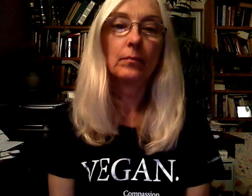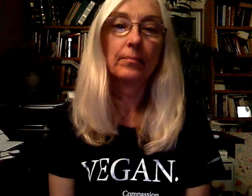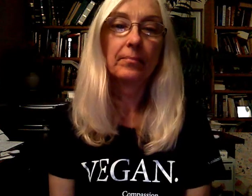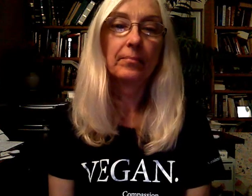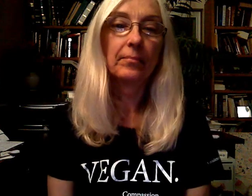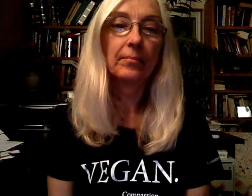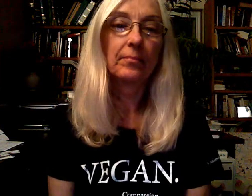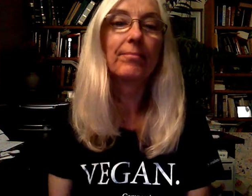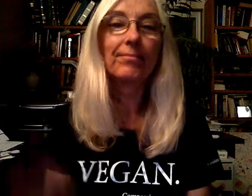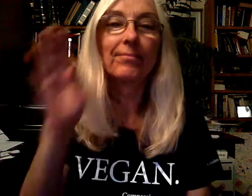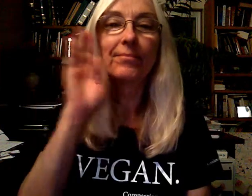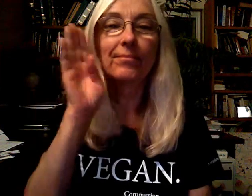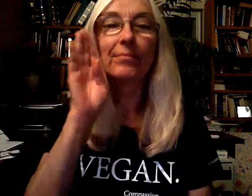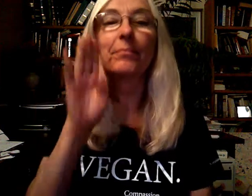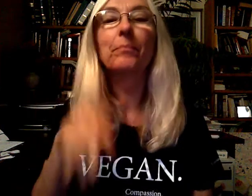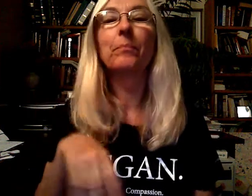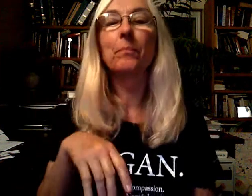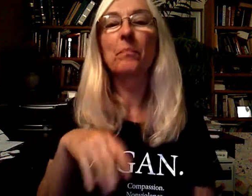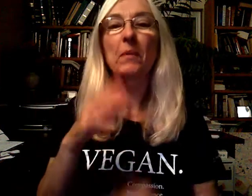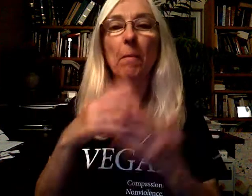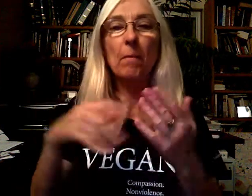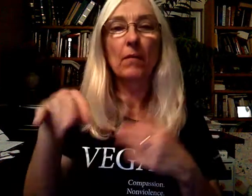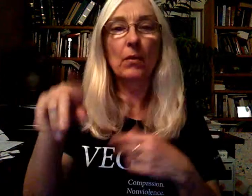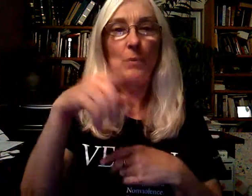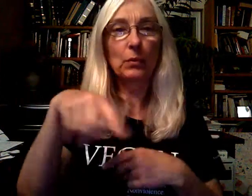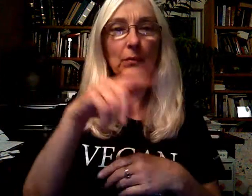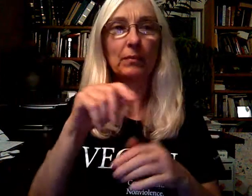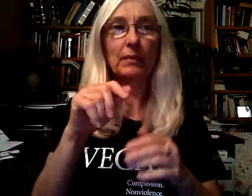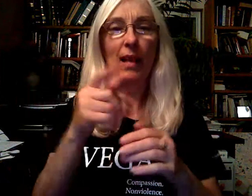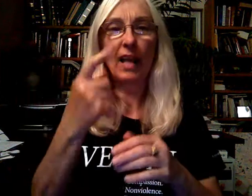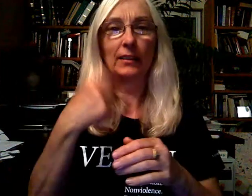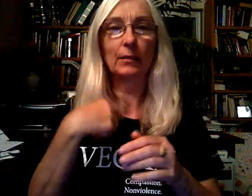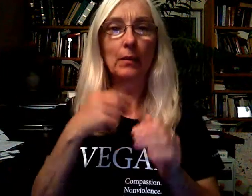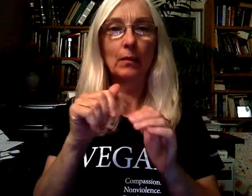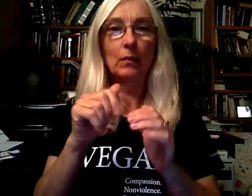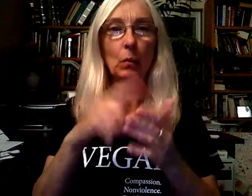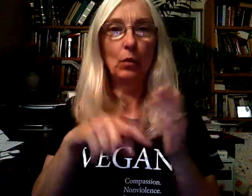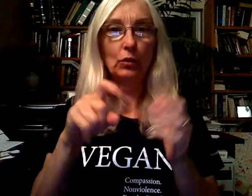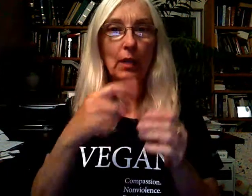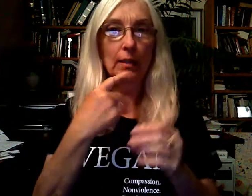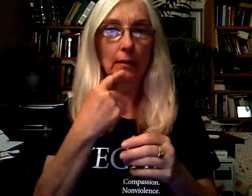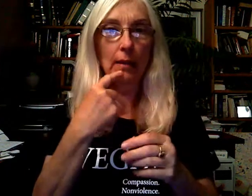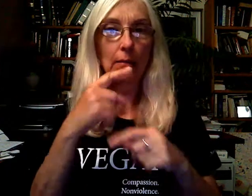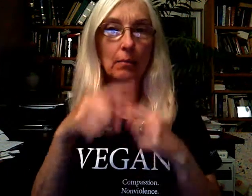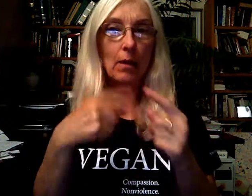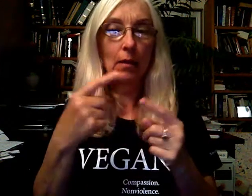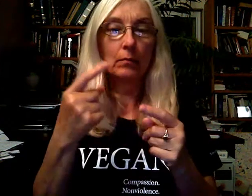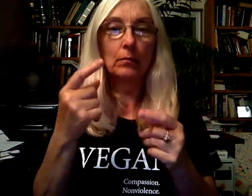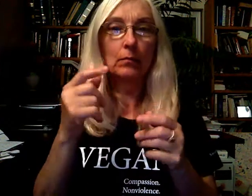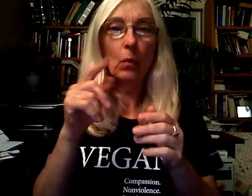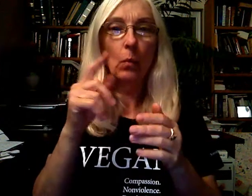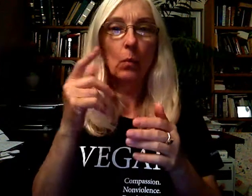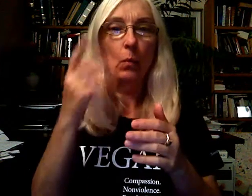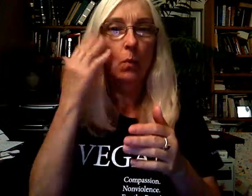Yeah, it was interesting, sir. Gordon started breathing still. And he's even moving to the station. You know, he's a calm man. You're fine.